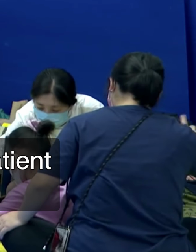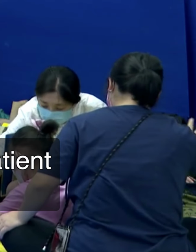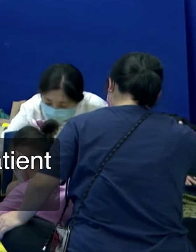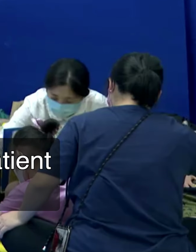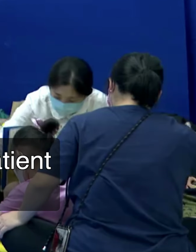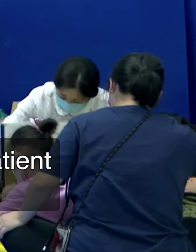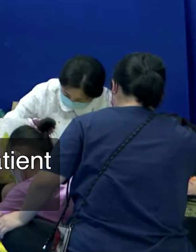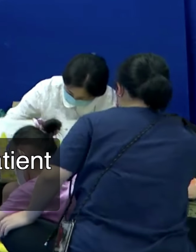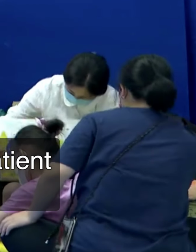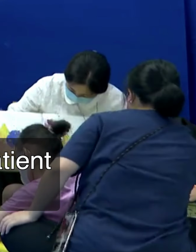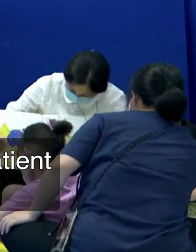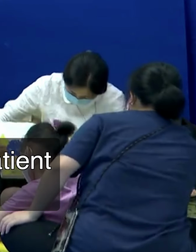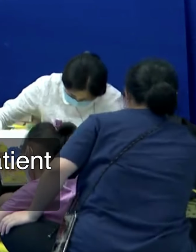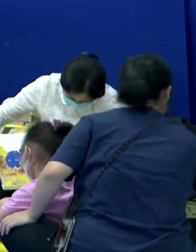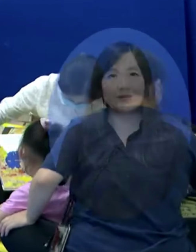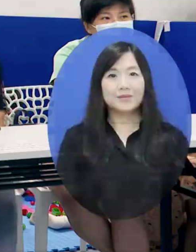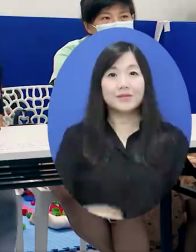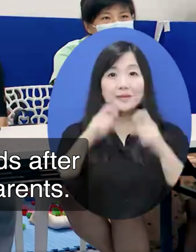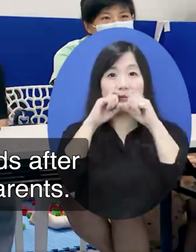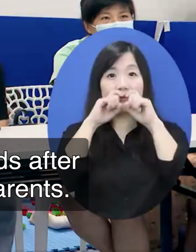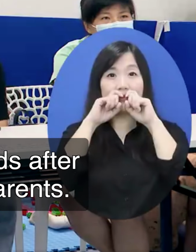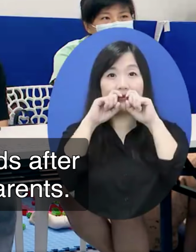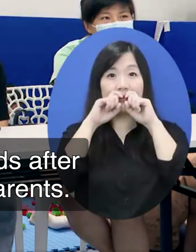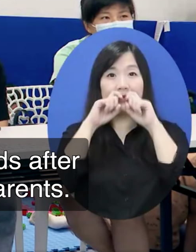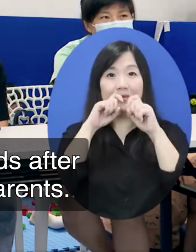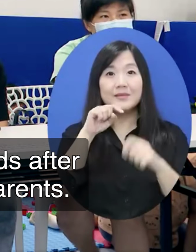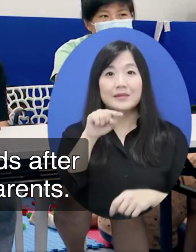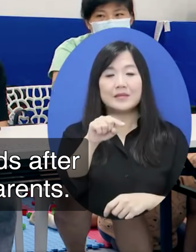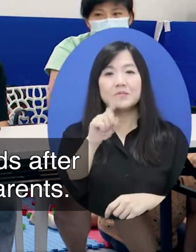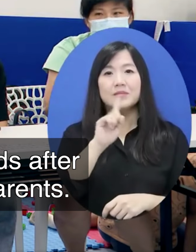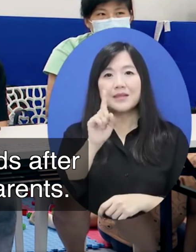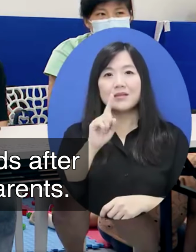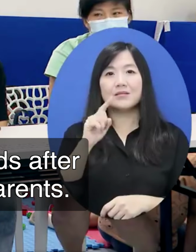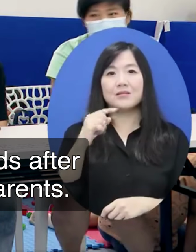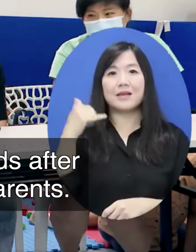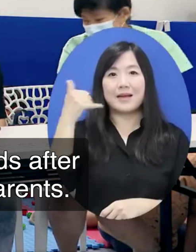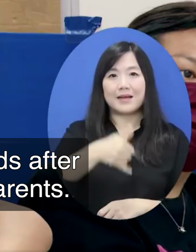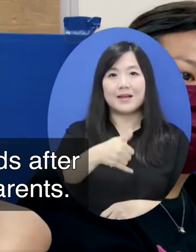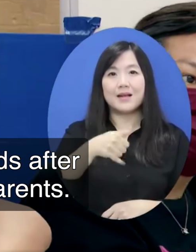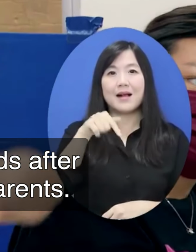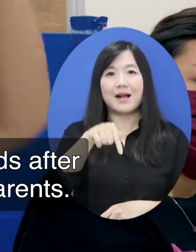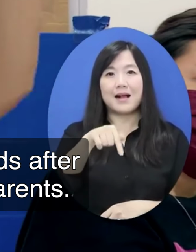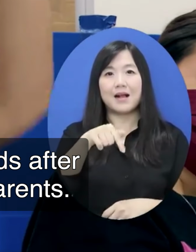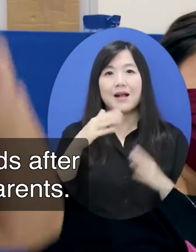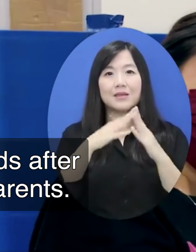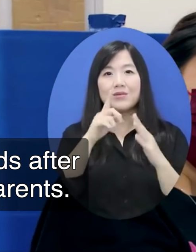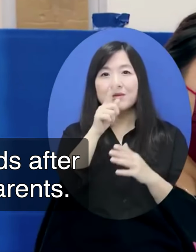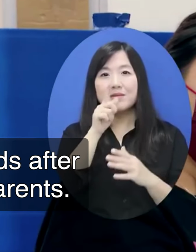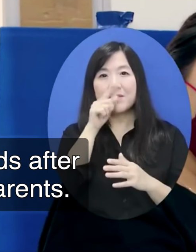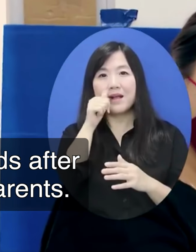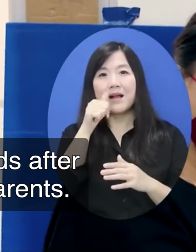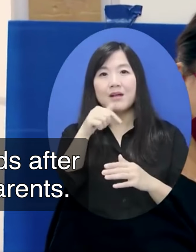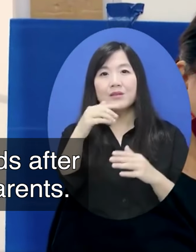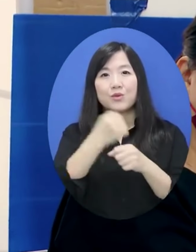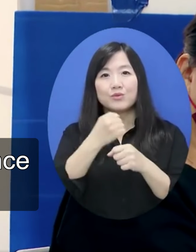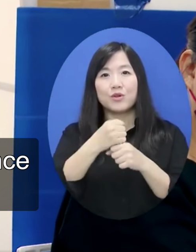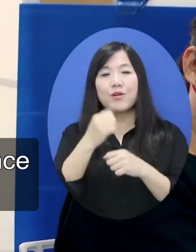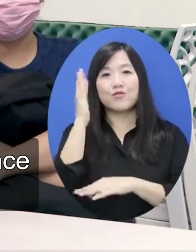think I should be more patient with my son. Huang Xiaofeng met some friends after taking a few courses for deaf